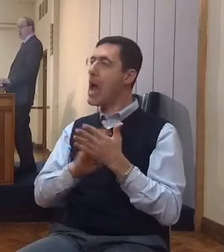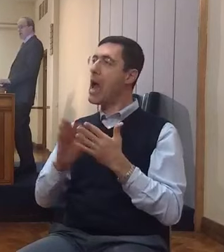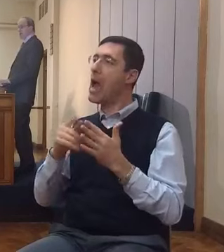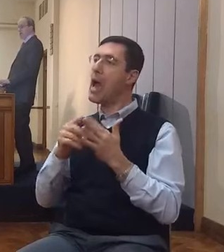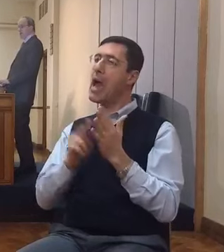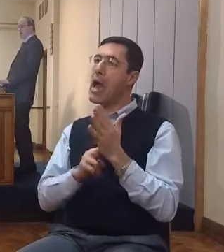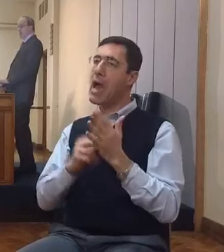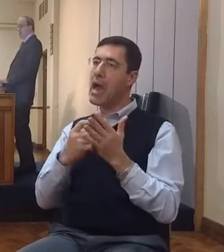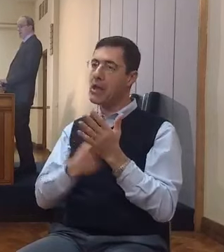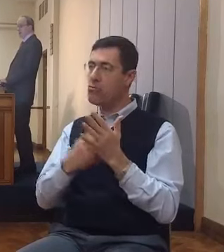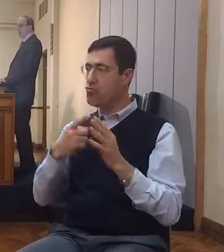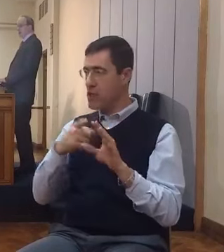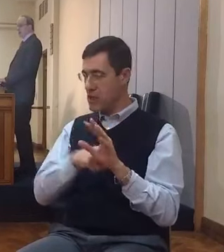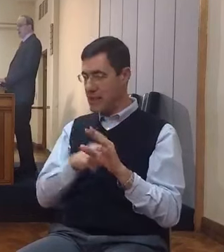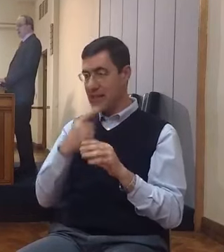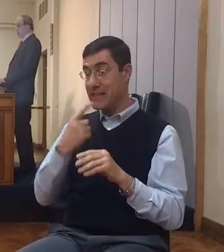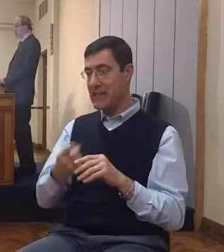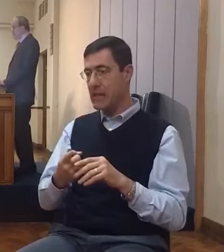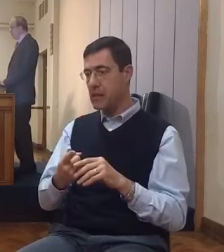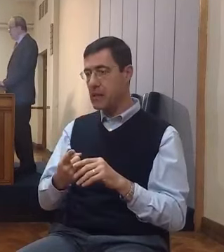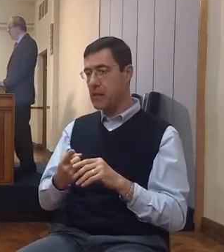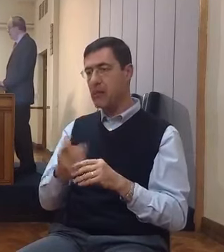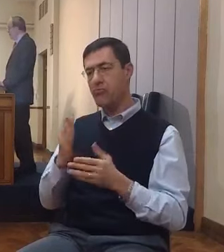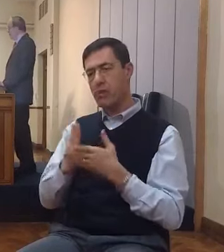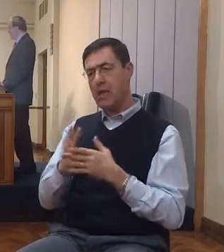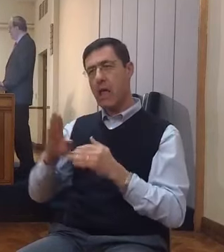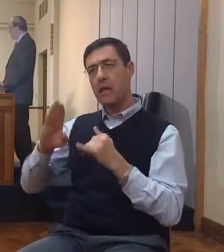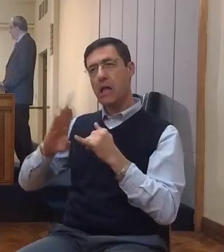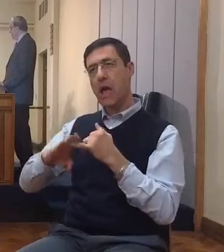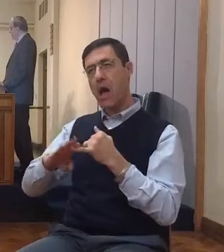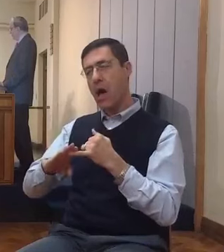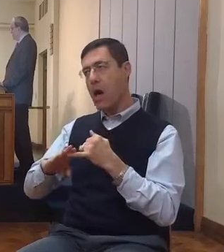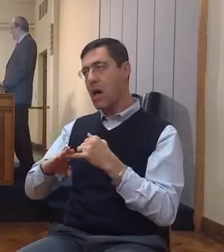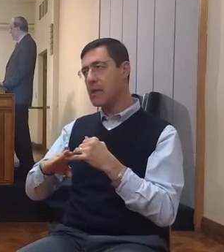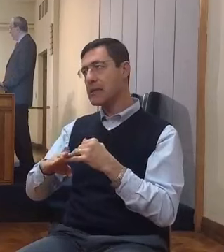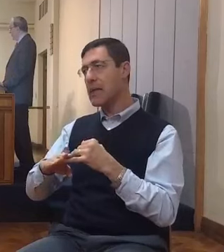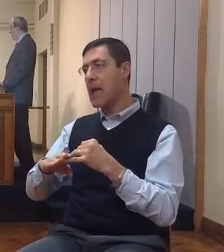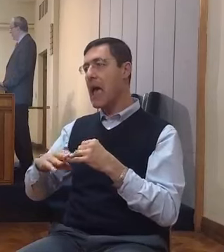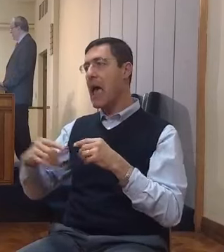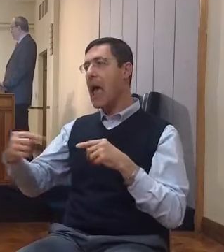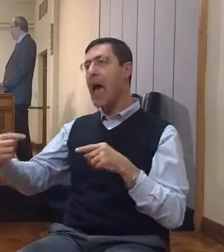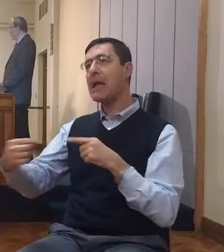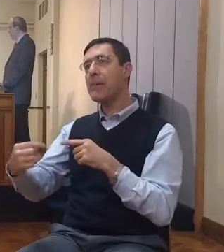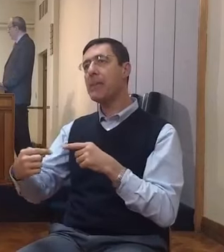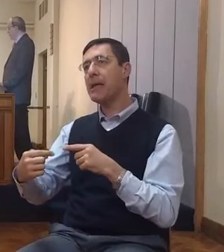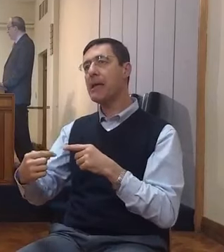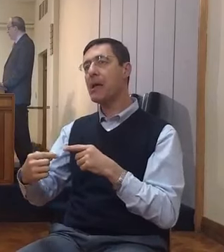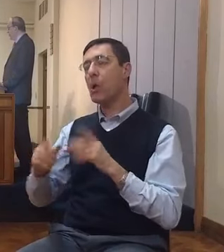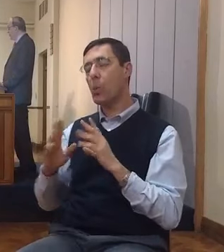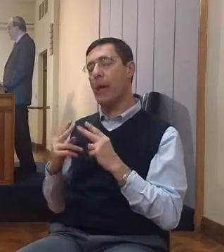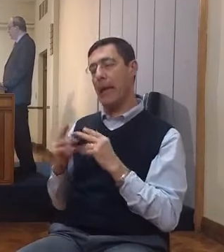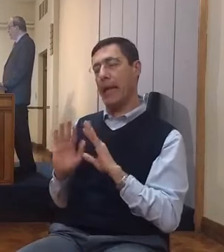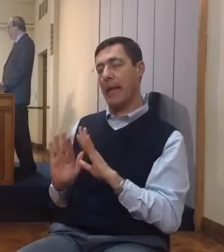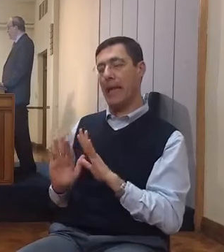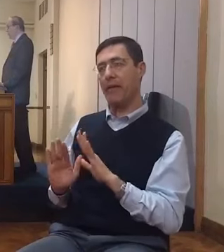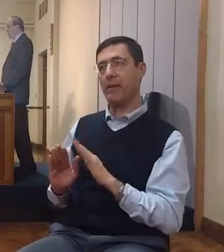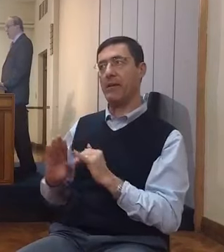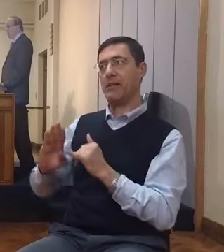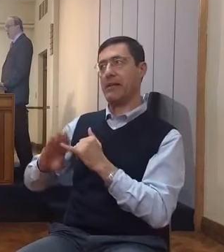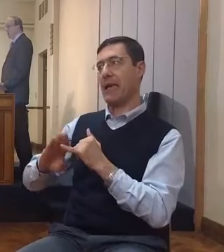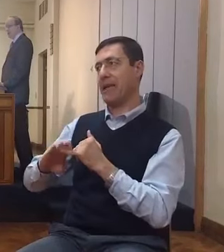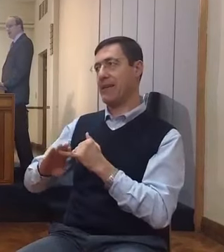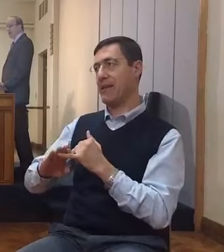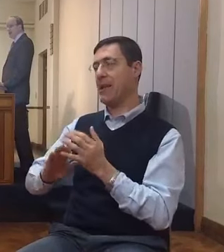That's true. When hopefully one's faith and experience is built